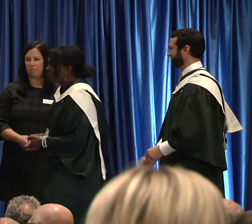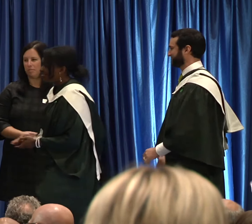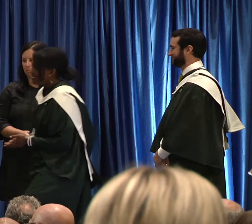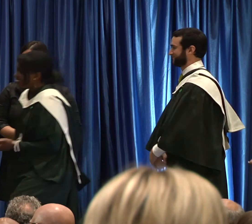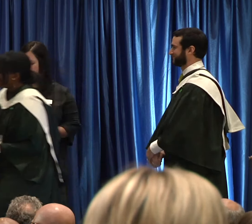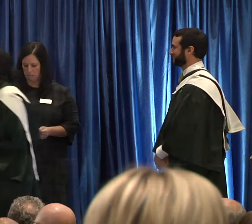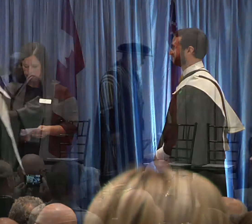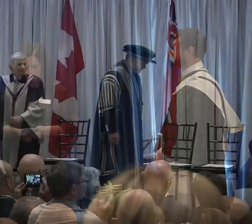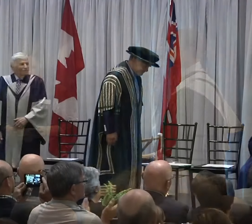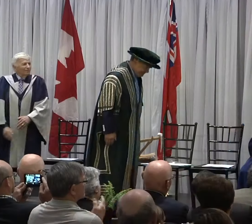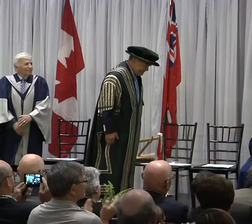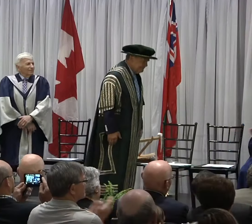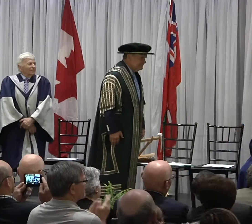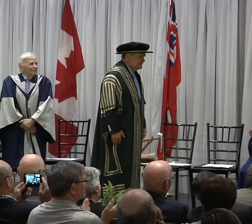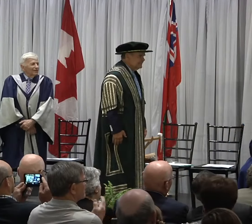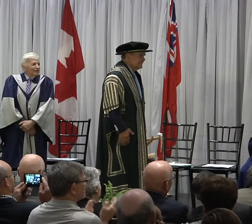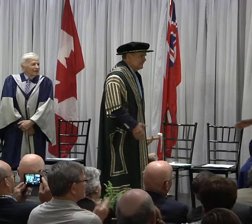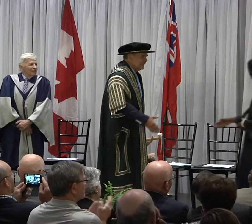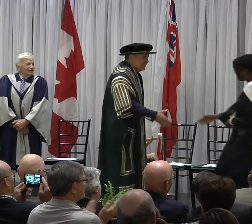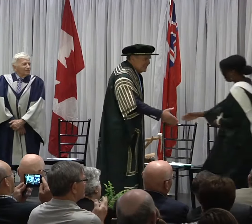Charisse Bailey.